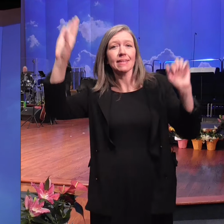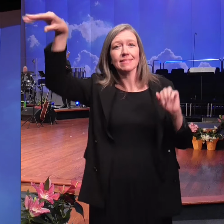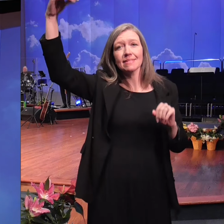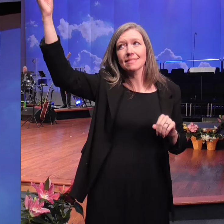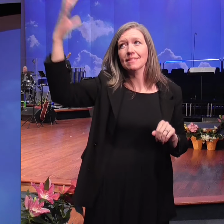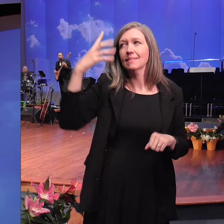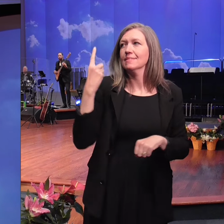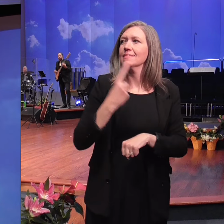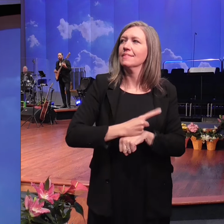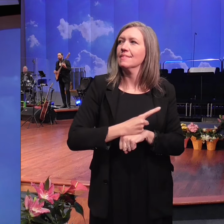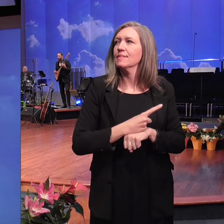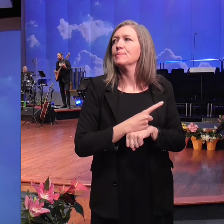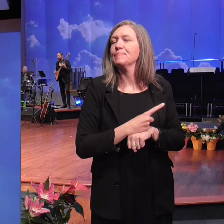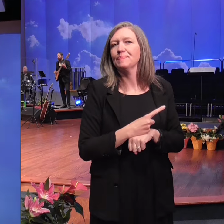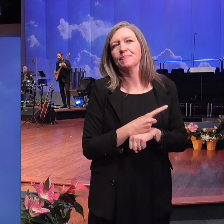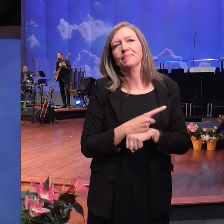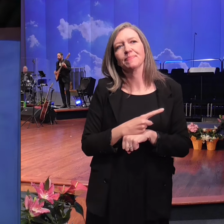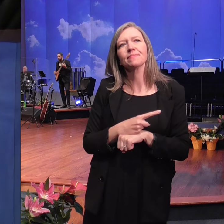sunshiny day.